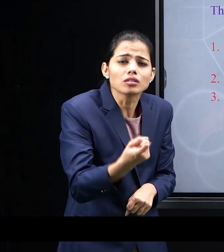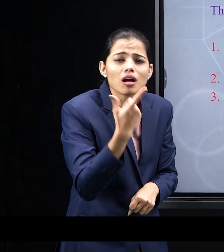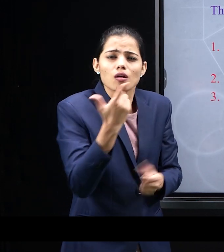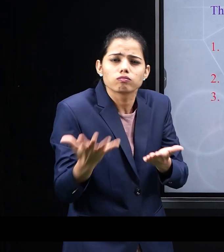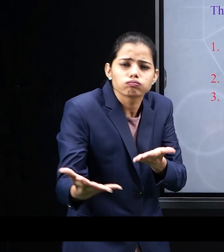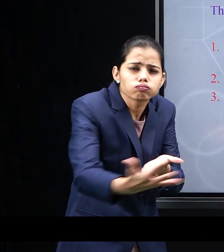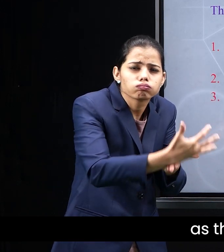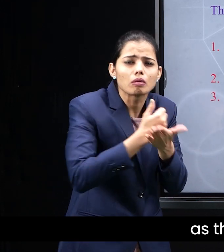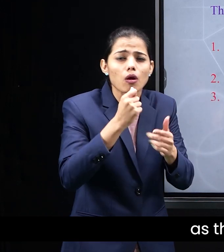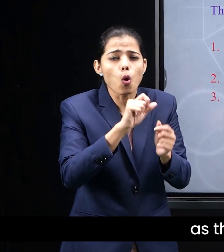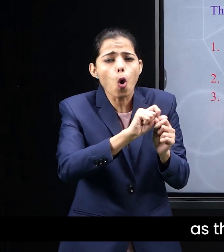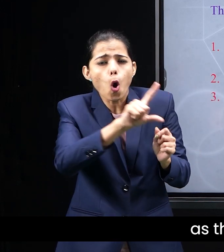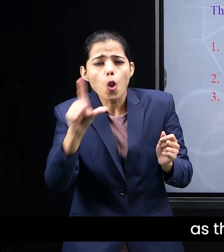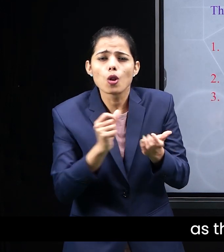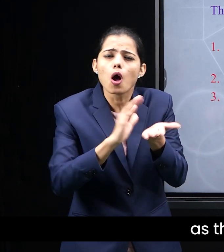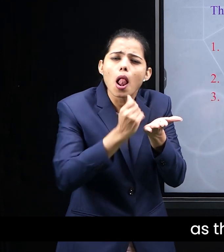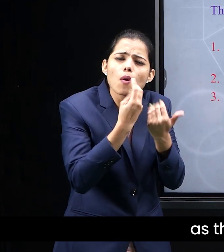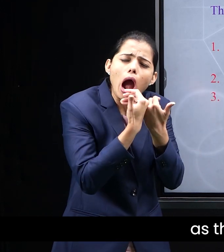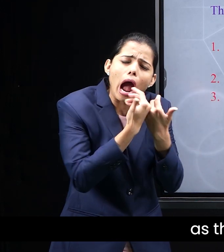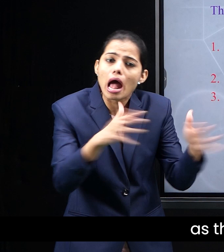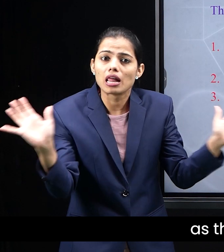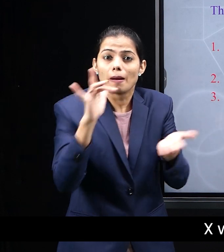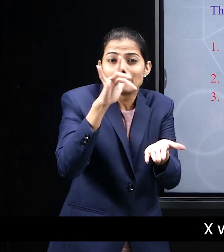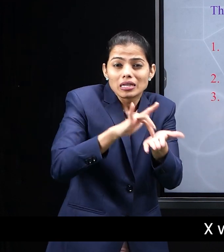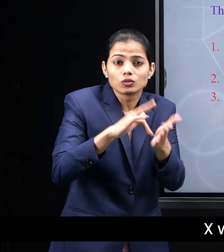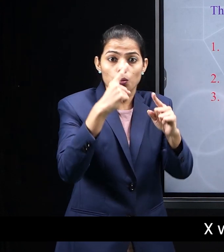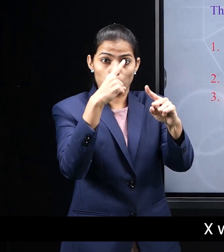be said as the collection of all numbers x,